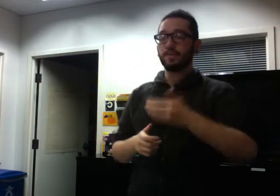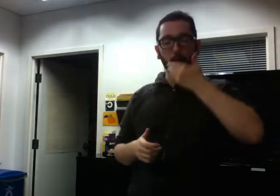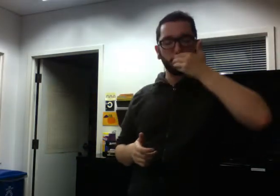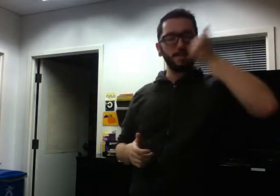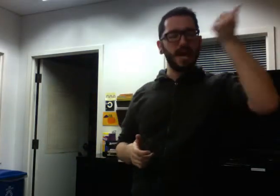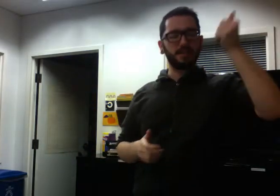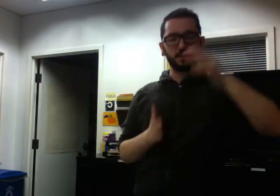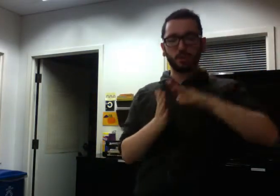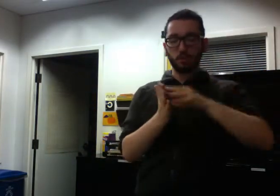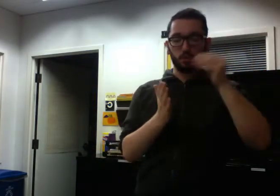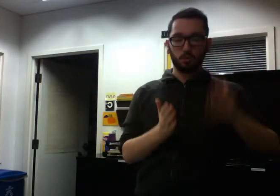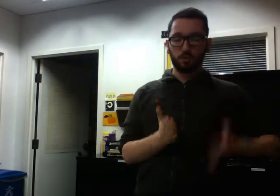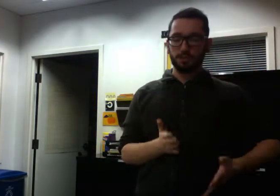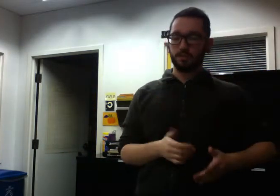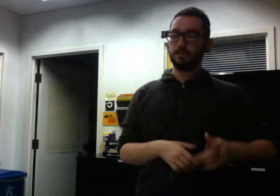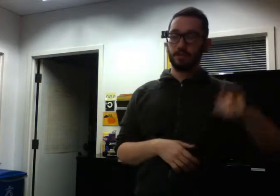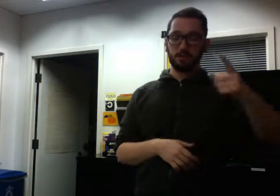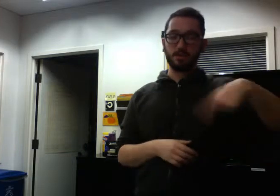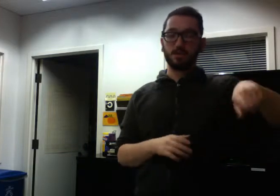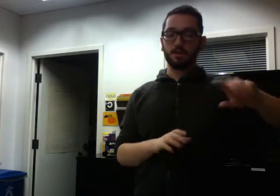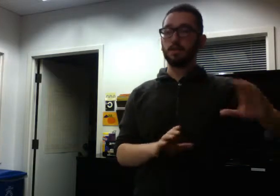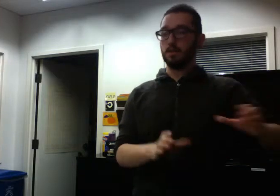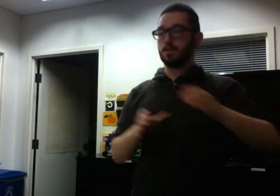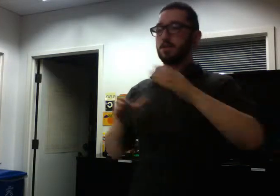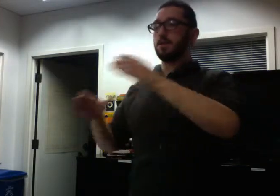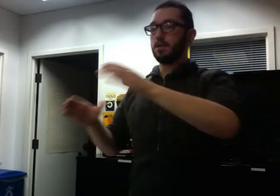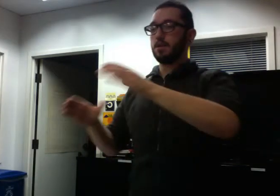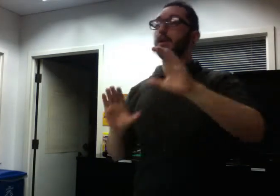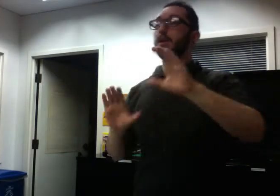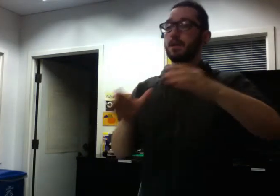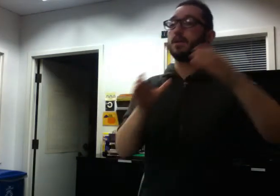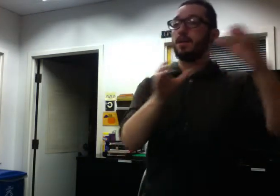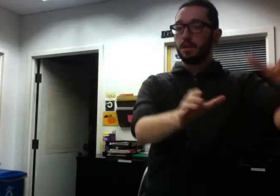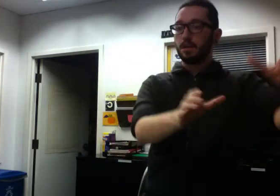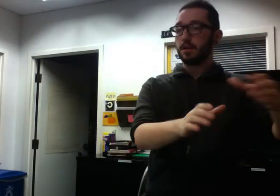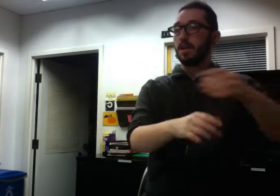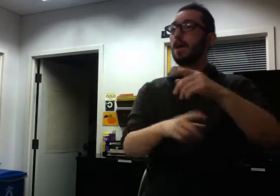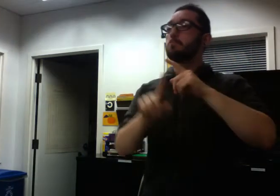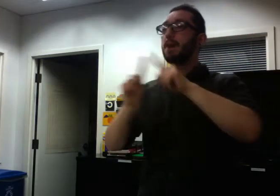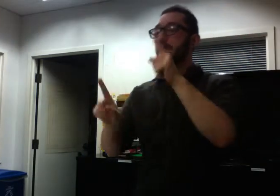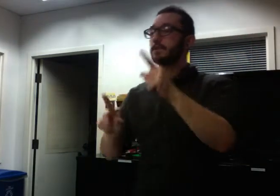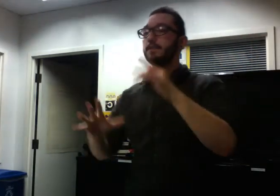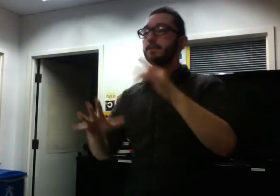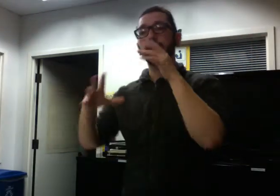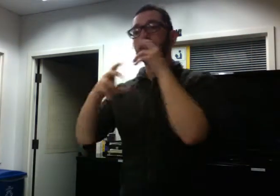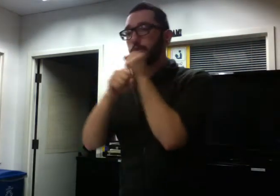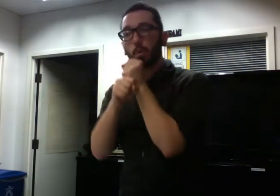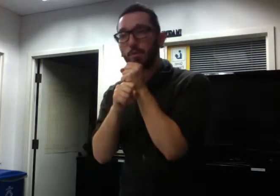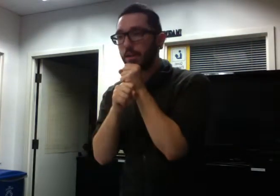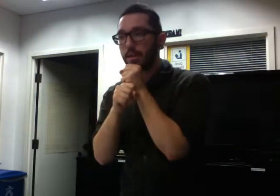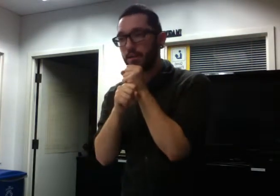best students." These teachers were asked, "Don't tell any of the students or the parents about